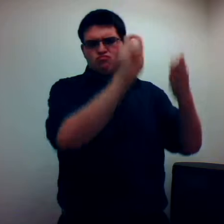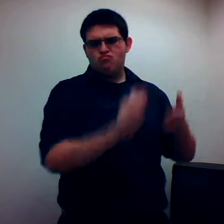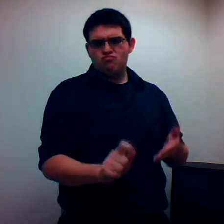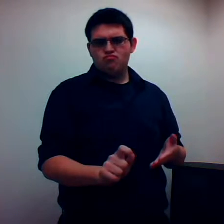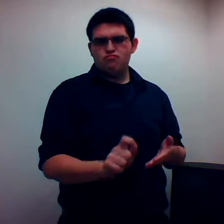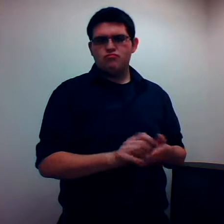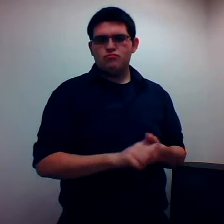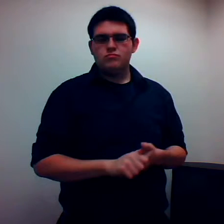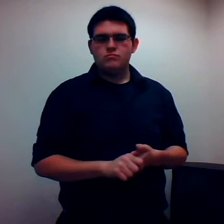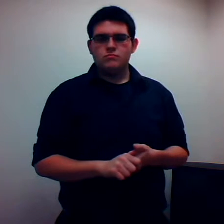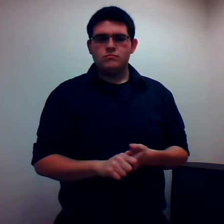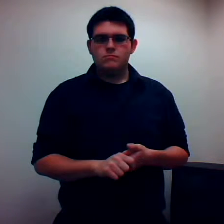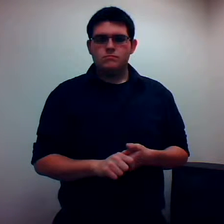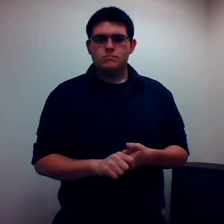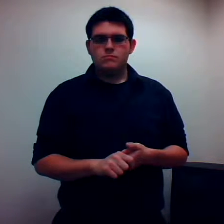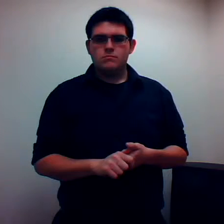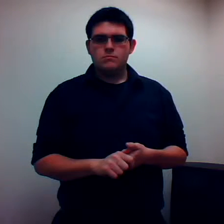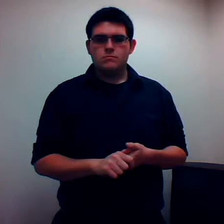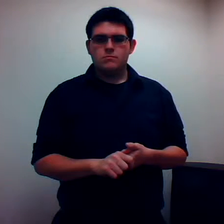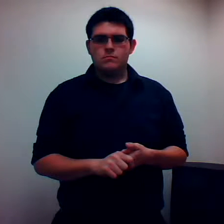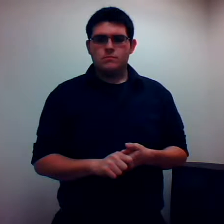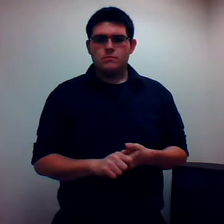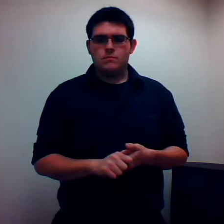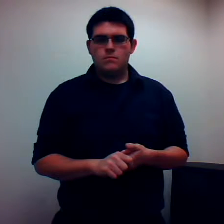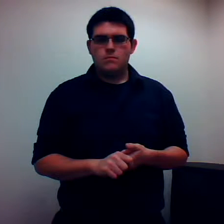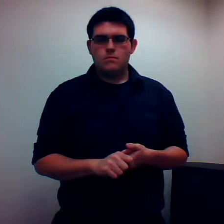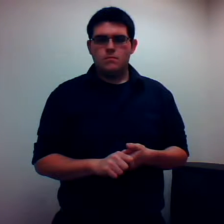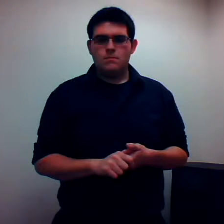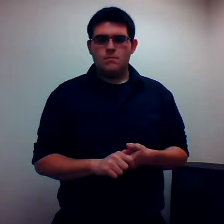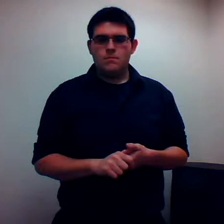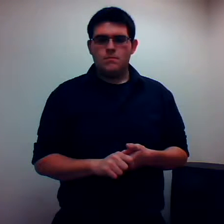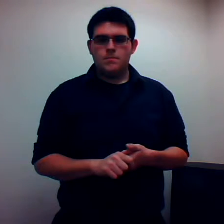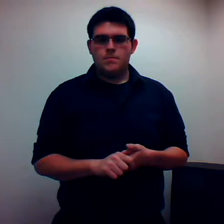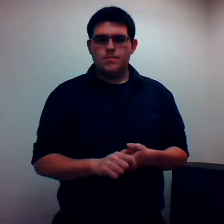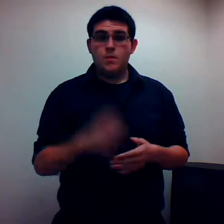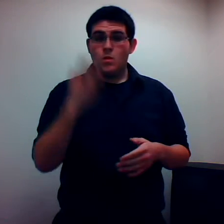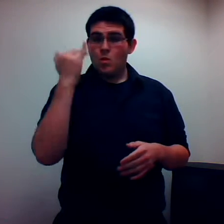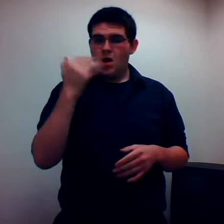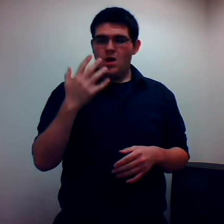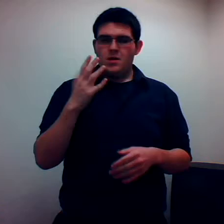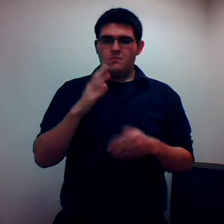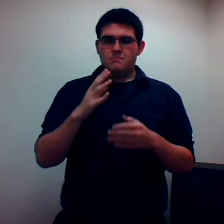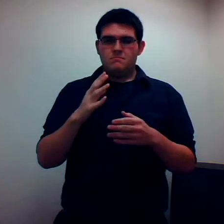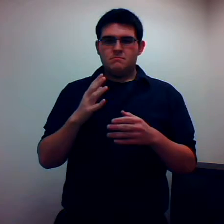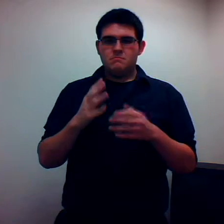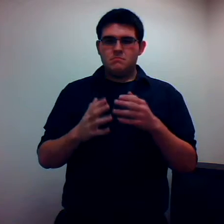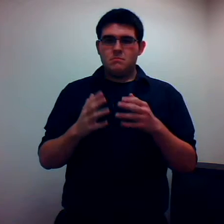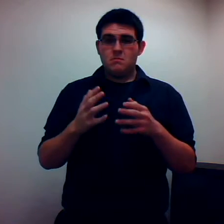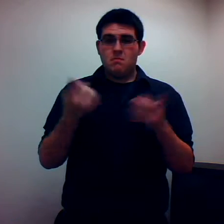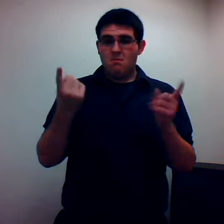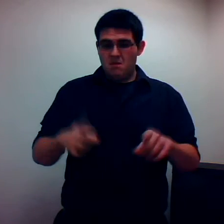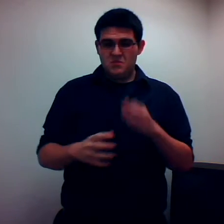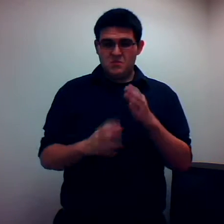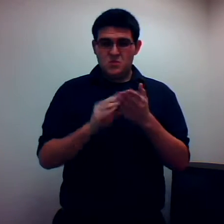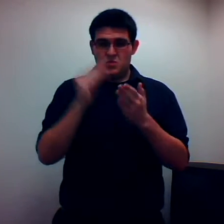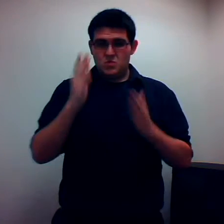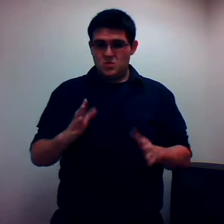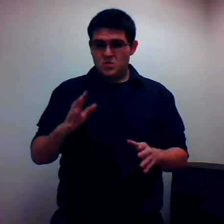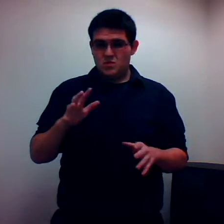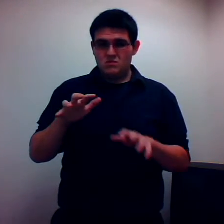because often students see a topic and then they decide they want to work on that topic. So there's a little information sharing in the beginning. So students